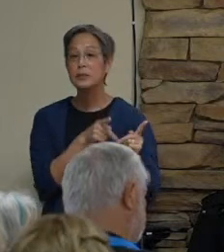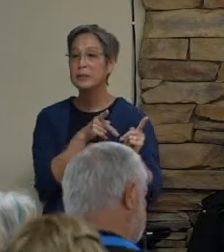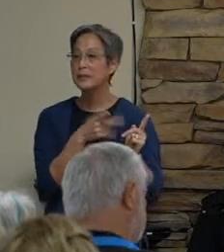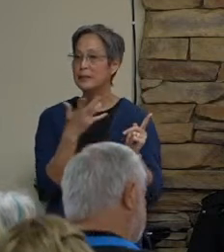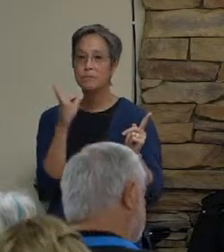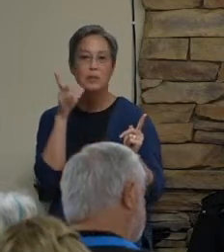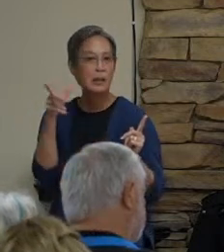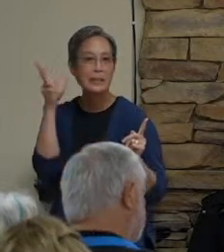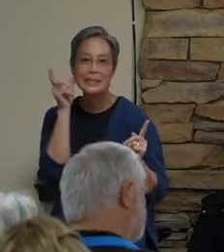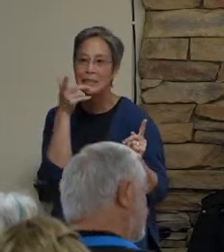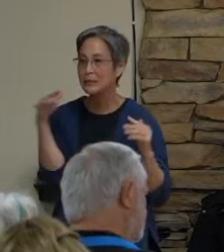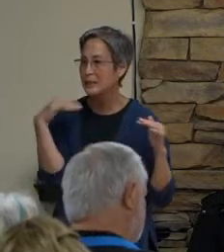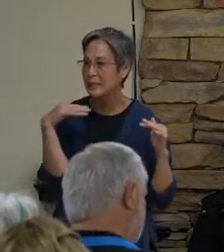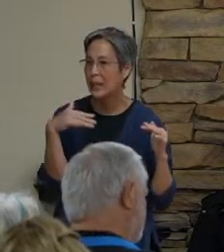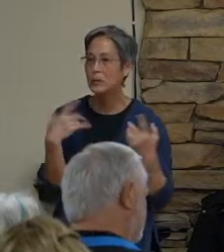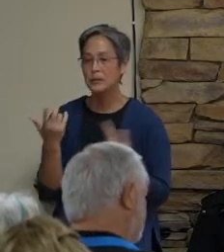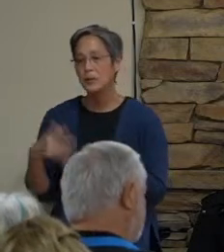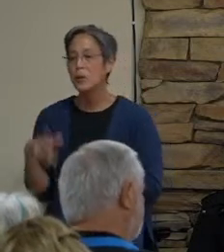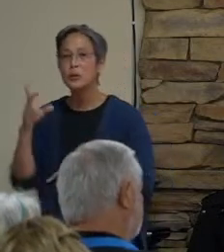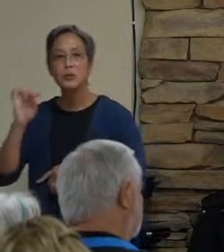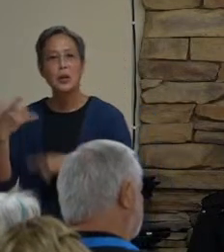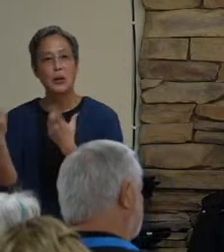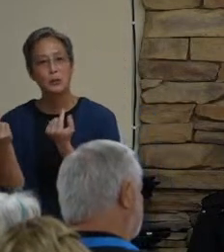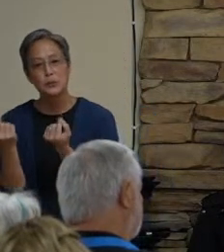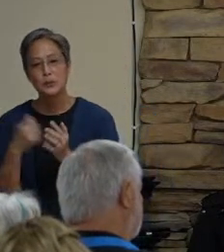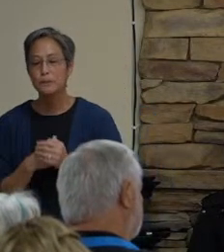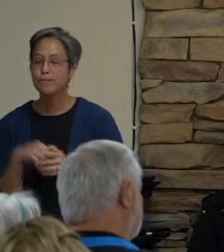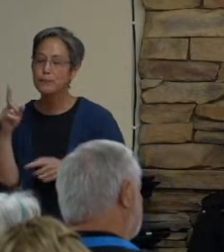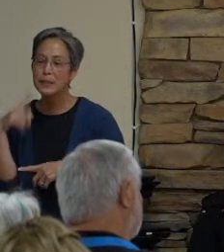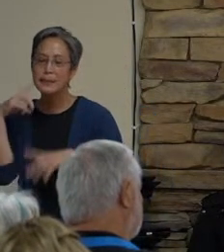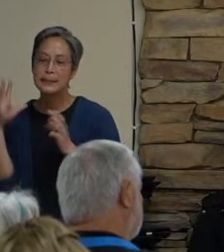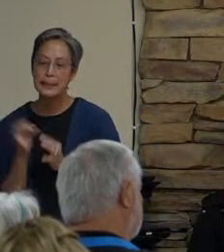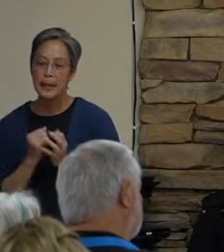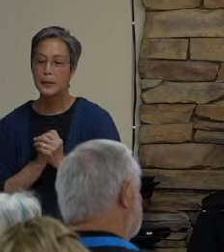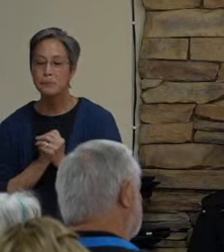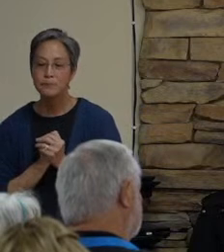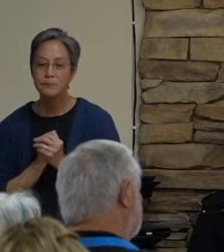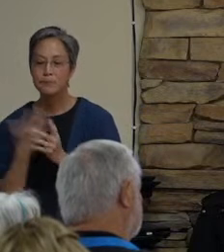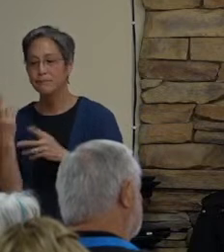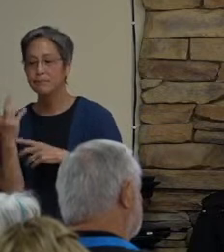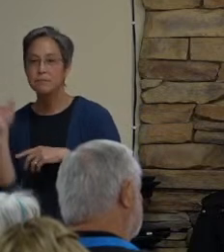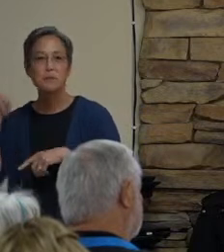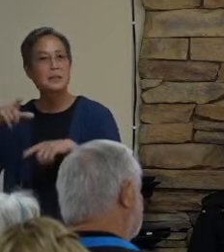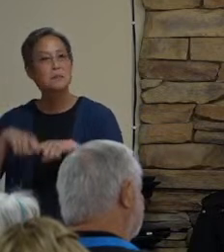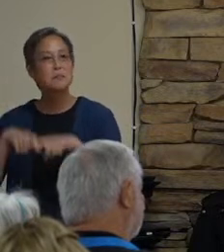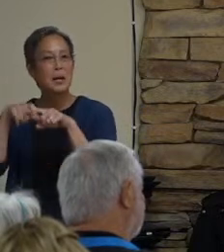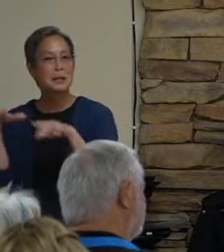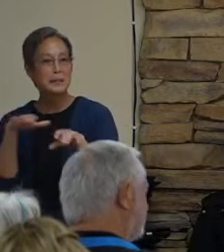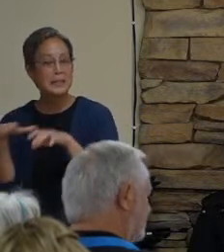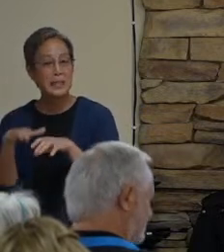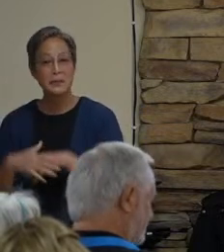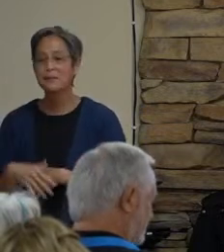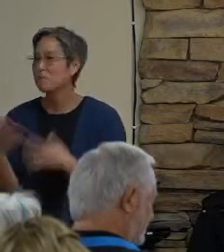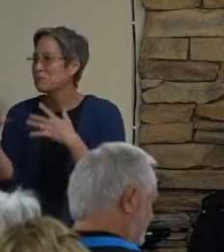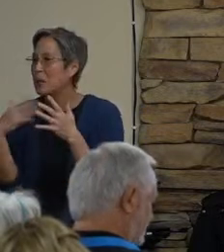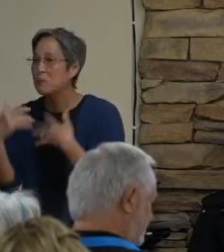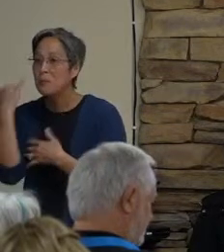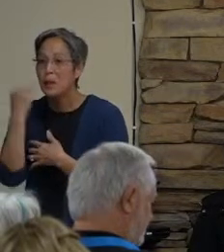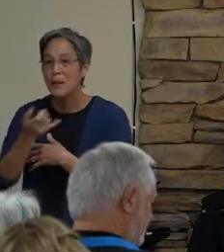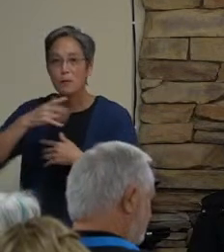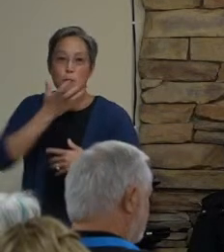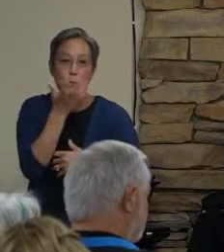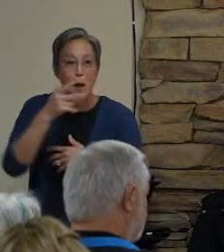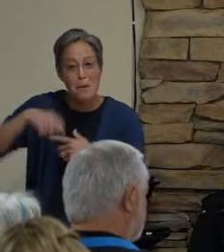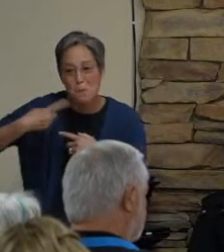these sounds, so they have to make the decision on their own to disengage from whatever it is they're doing, whether they're rolling in the